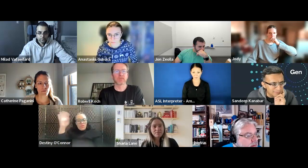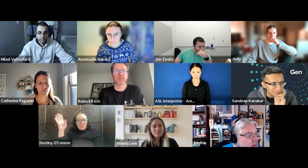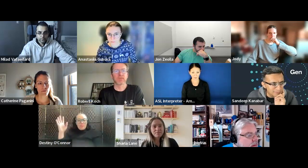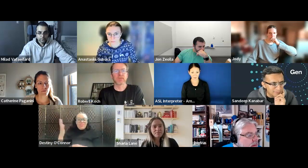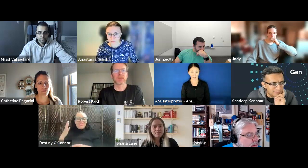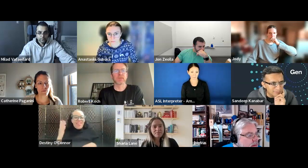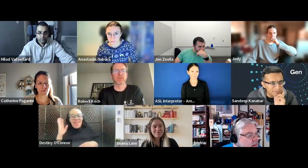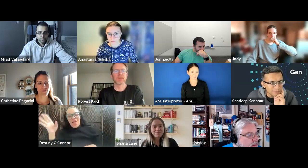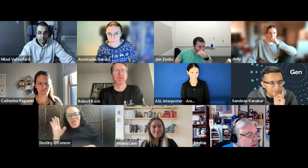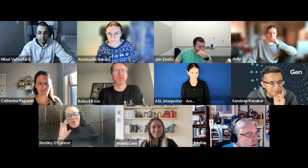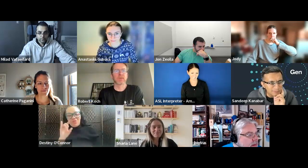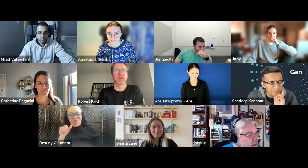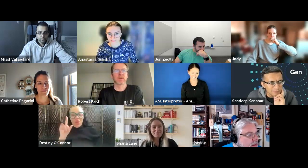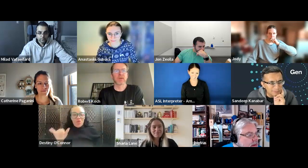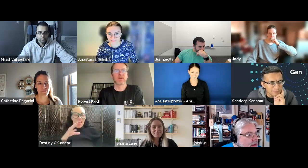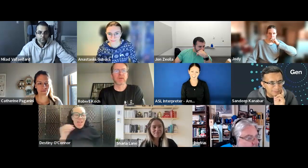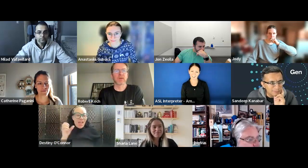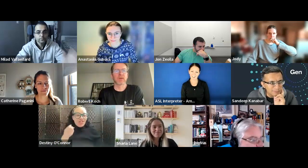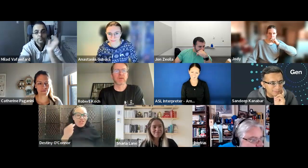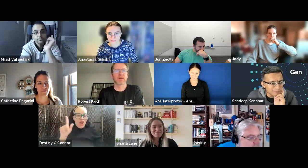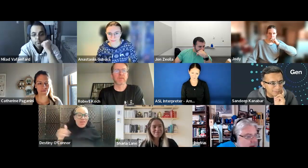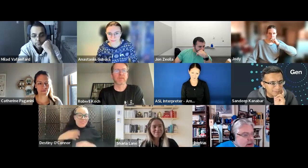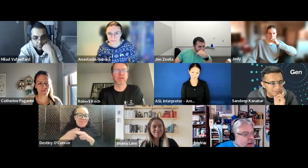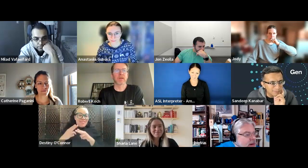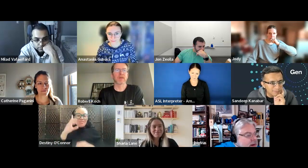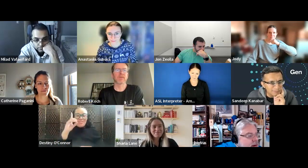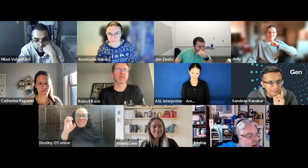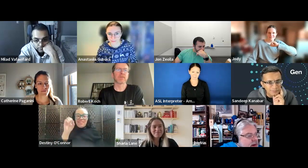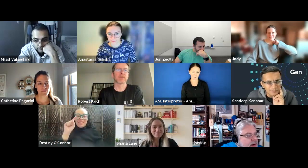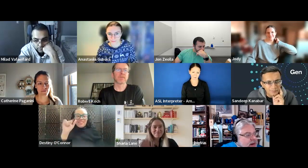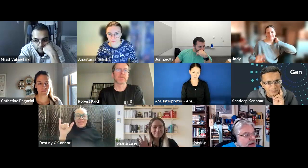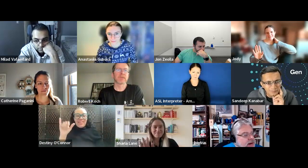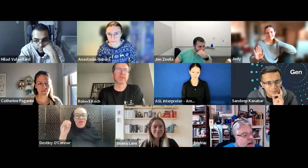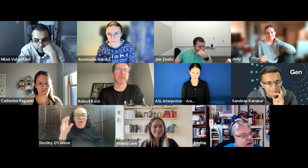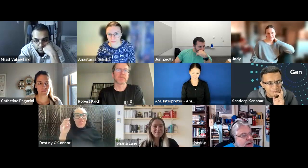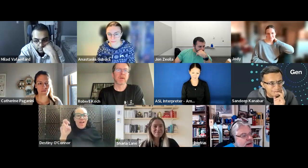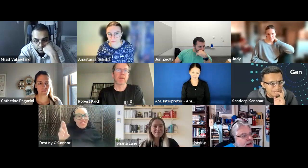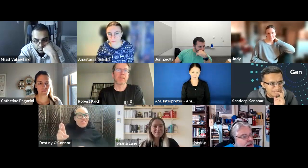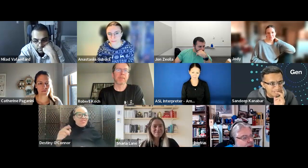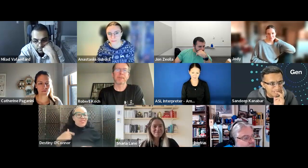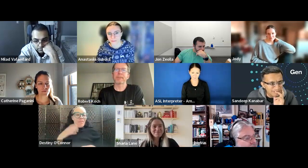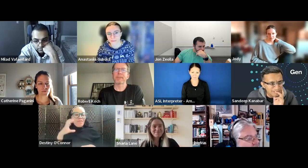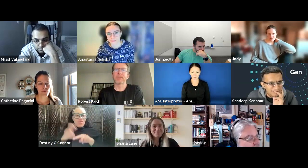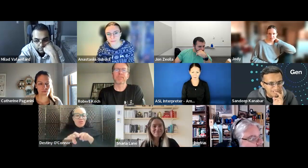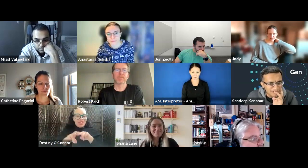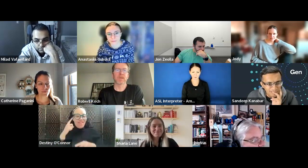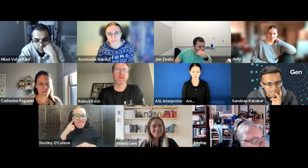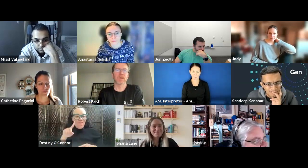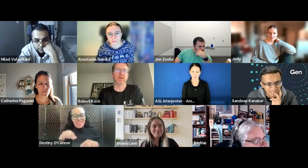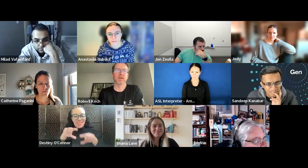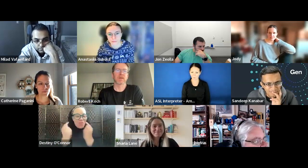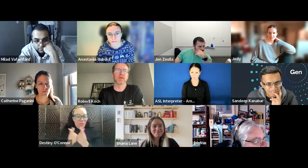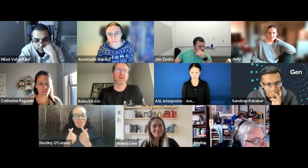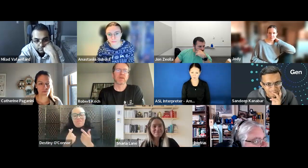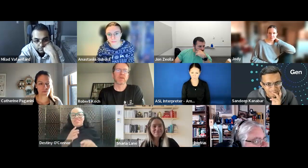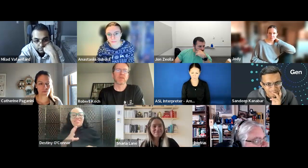Destiny. Destiny here. Hi, Jody and Charlotte. My name is Destiny. Last name is O'Connor. I